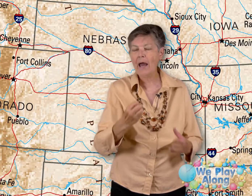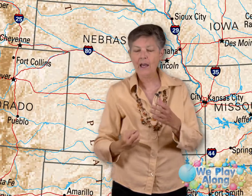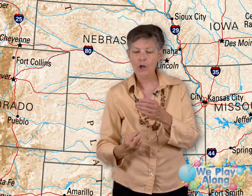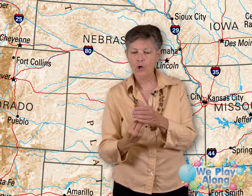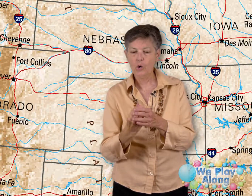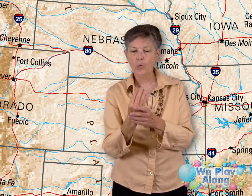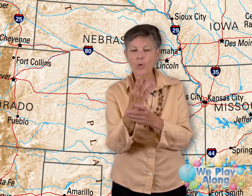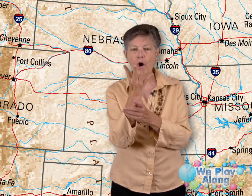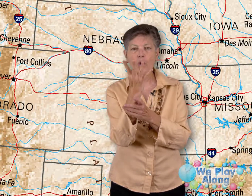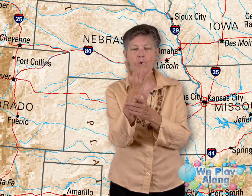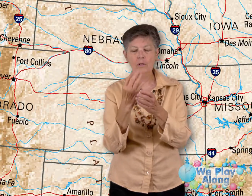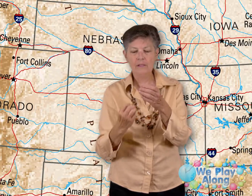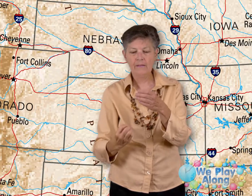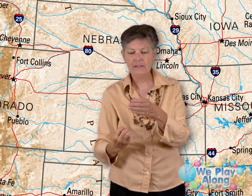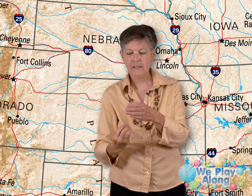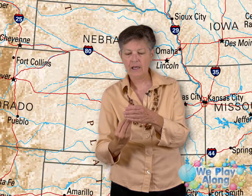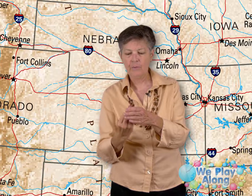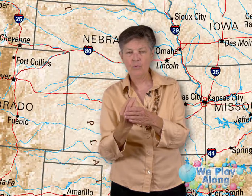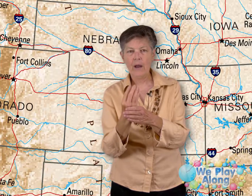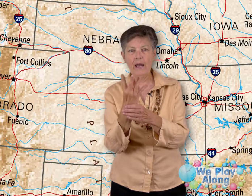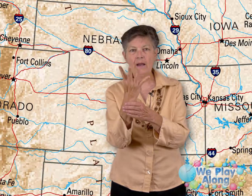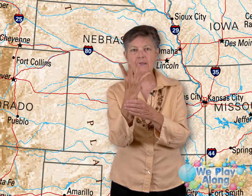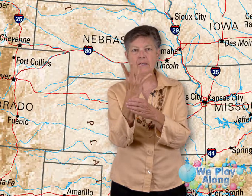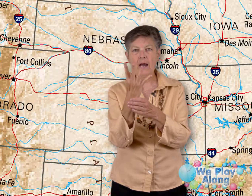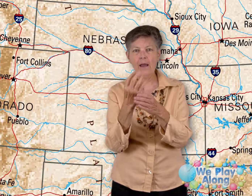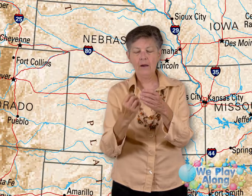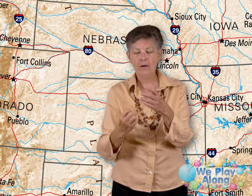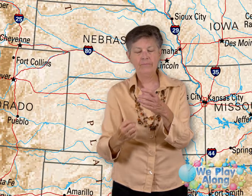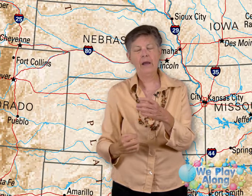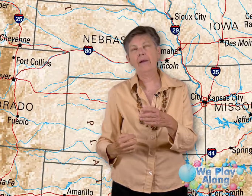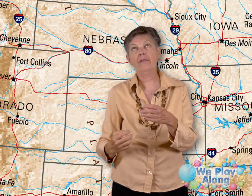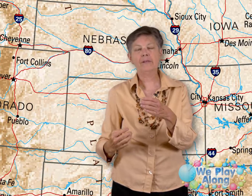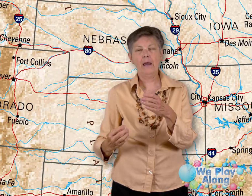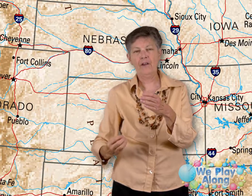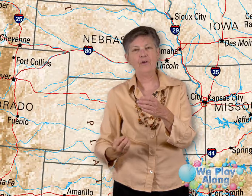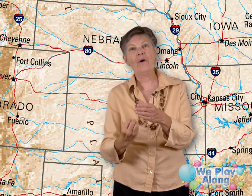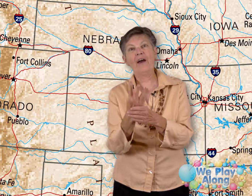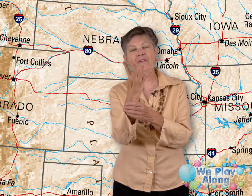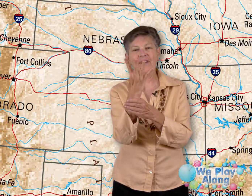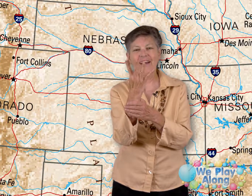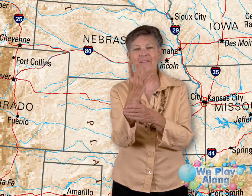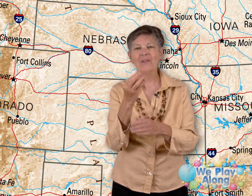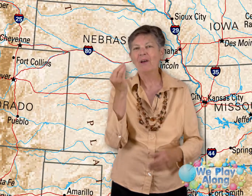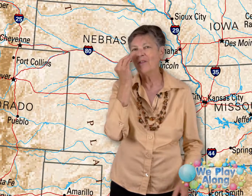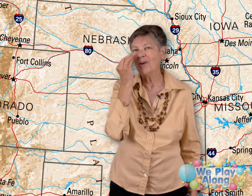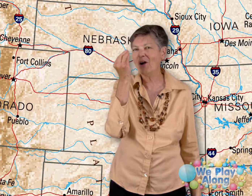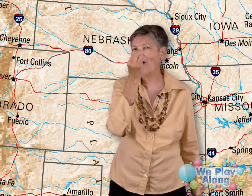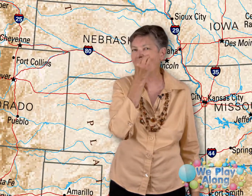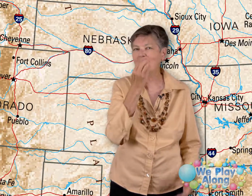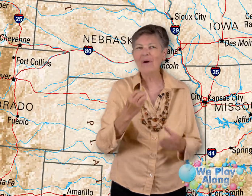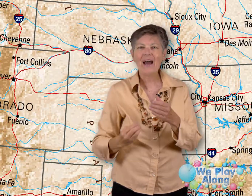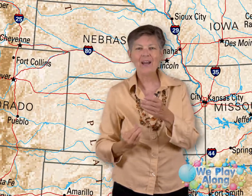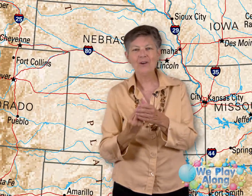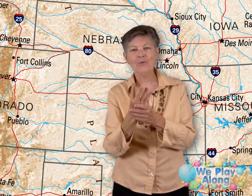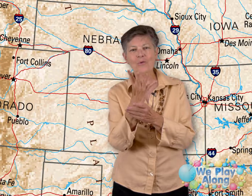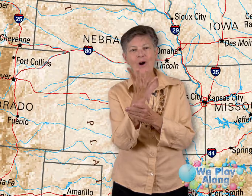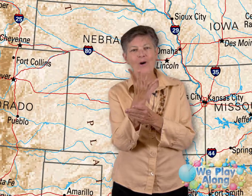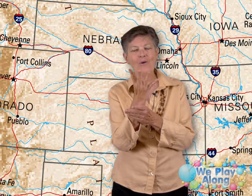Columbine grow. It's like this is coming right out of the sky, or out of the ground, okay? The columbine grow,